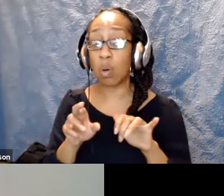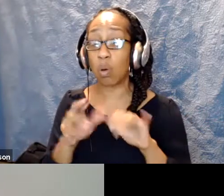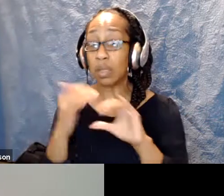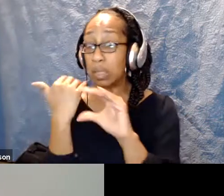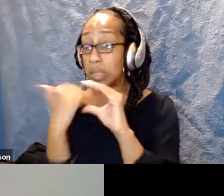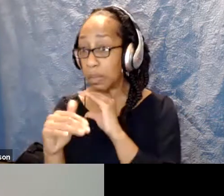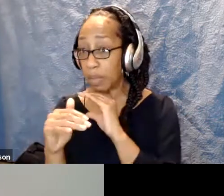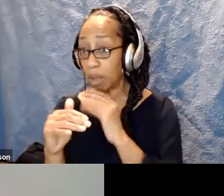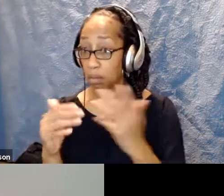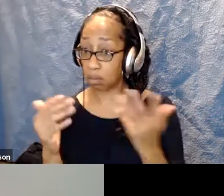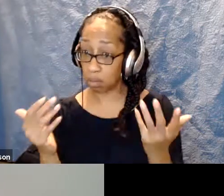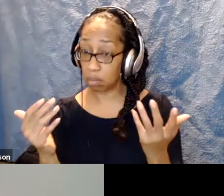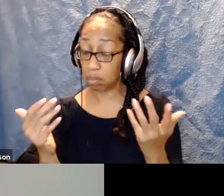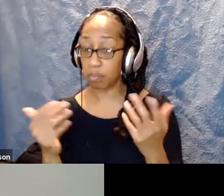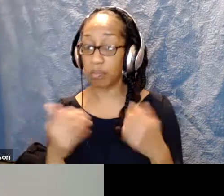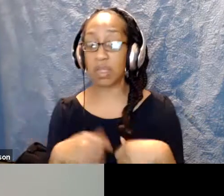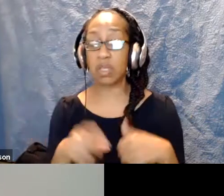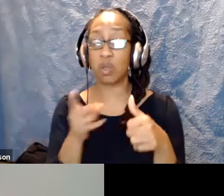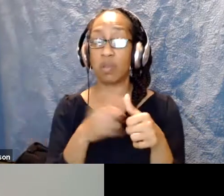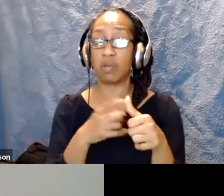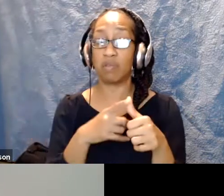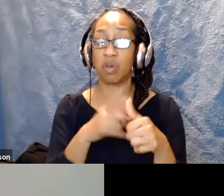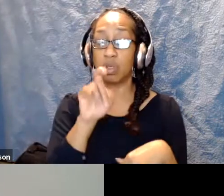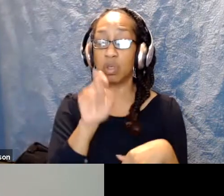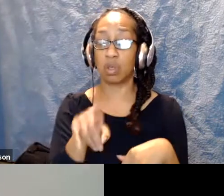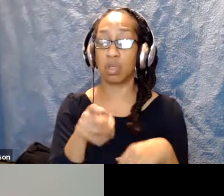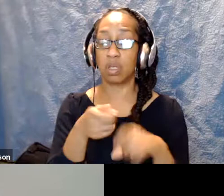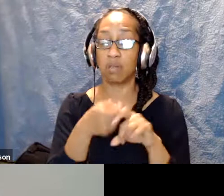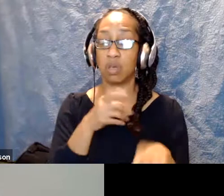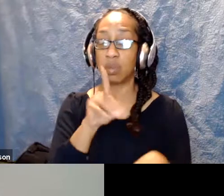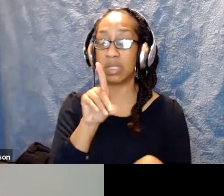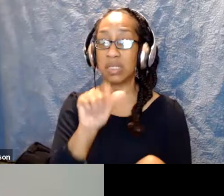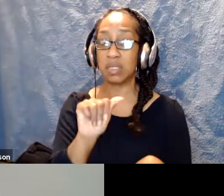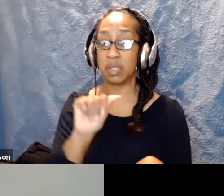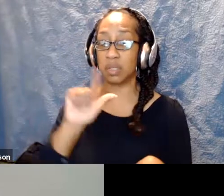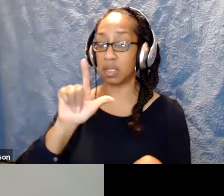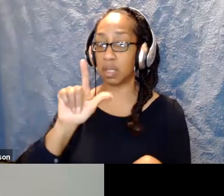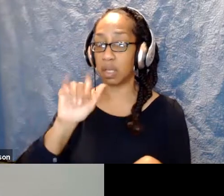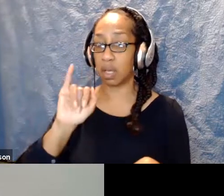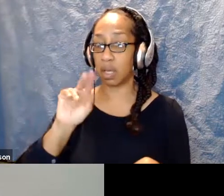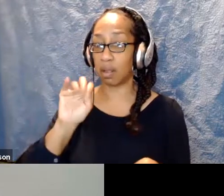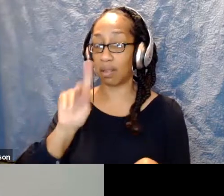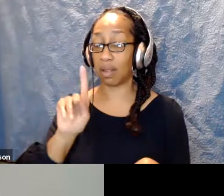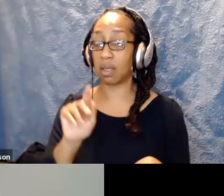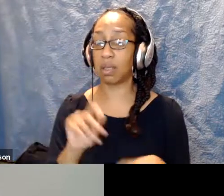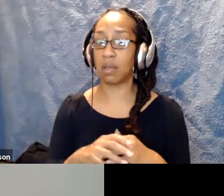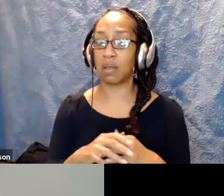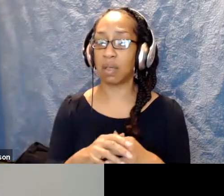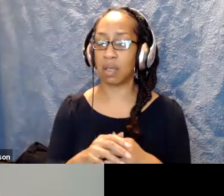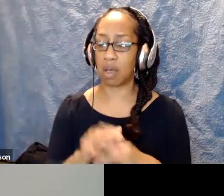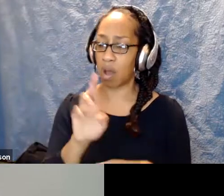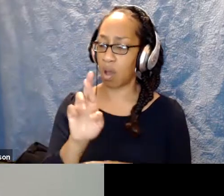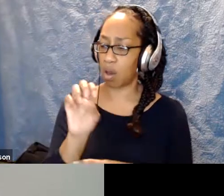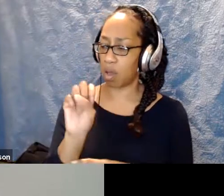follow-up. So the first question that we have is from Disability Link. And the question is, how does RSA